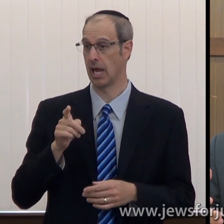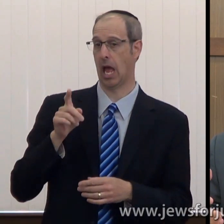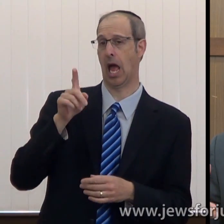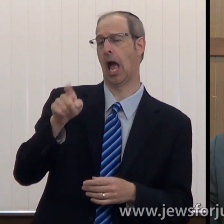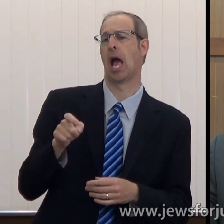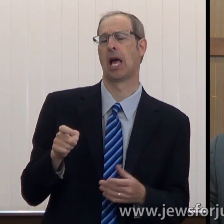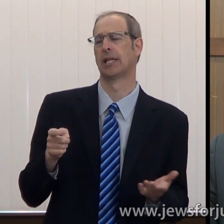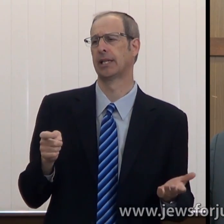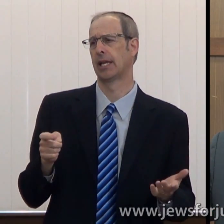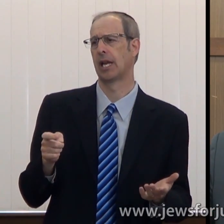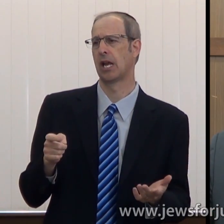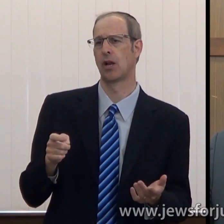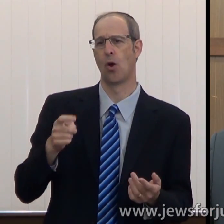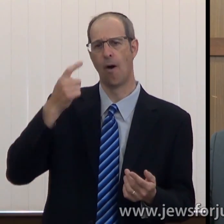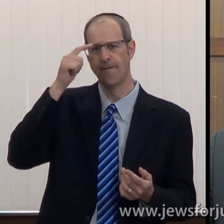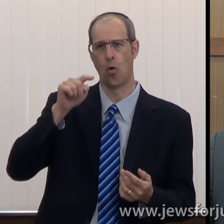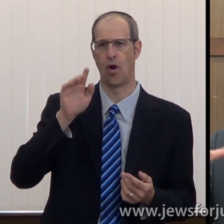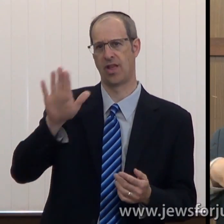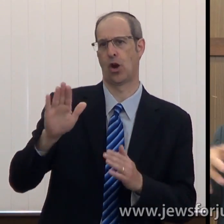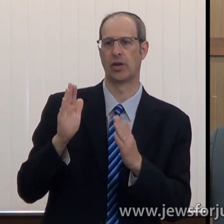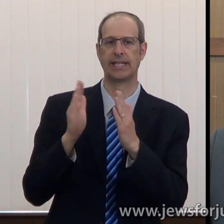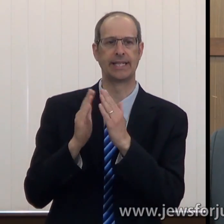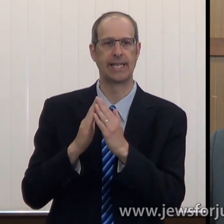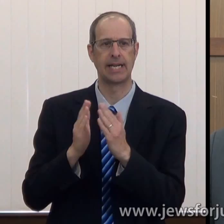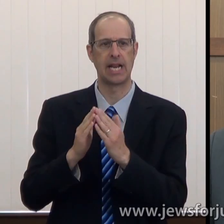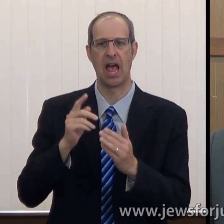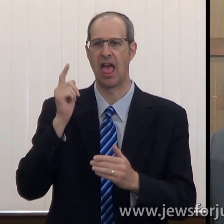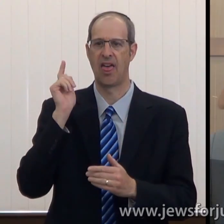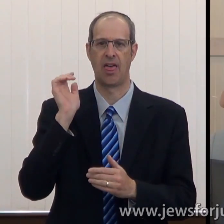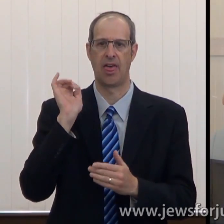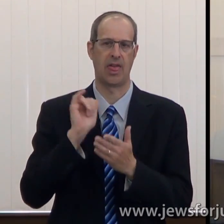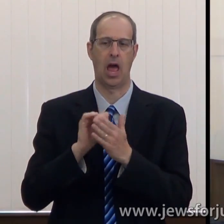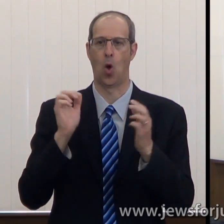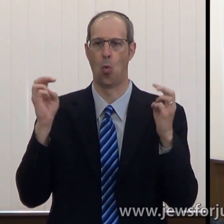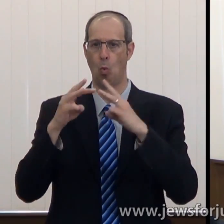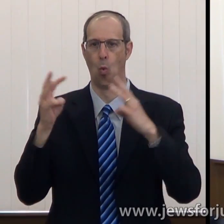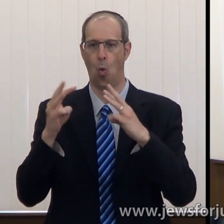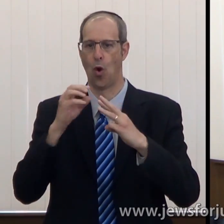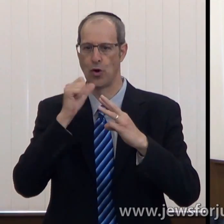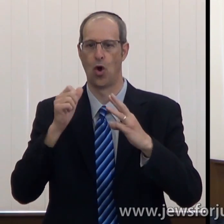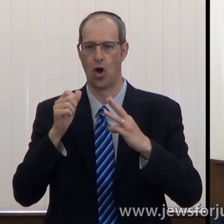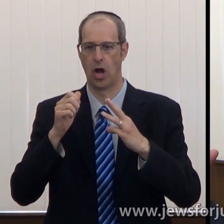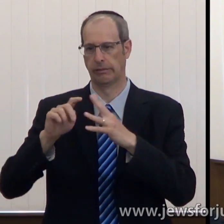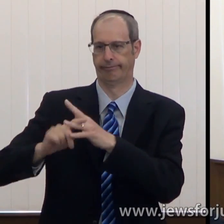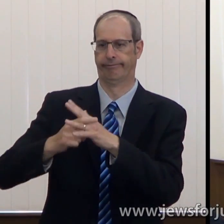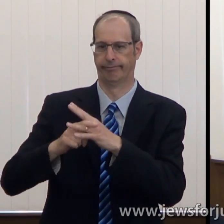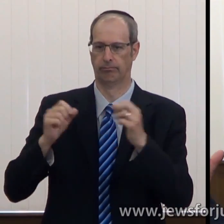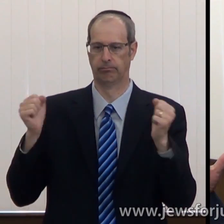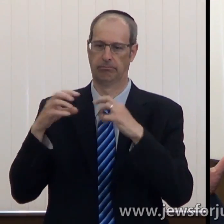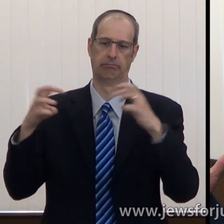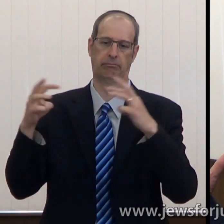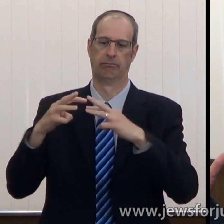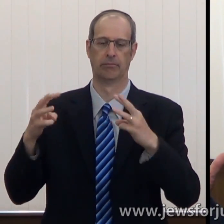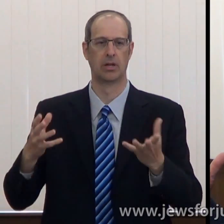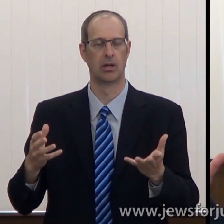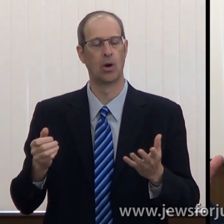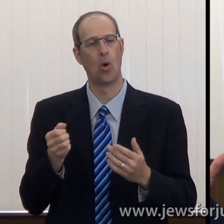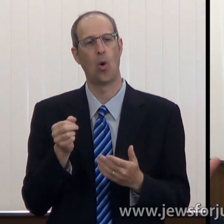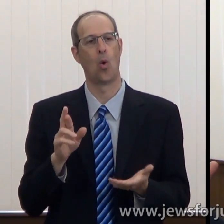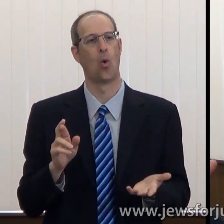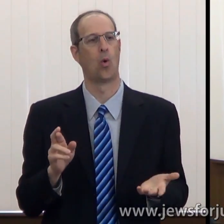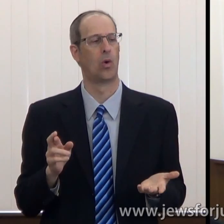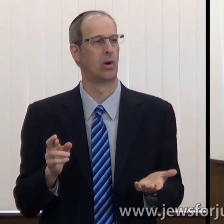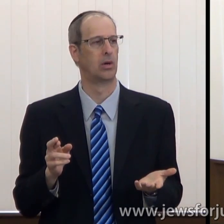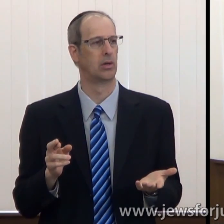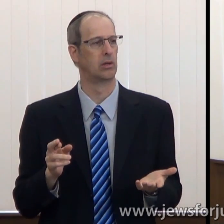in their city that war doesn't break out? Are we asking that in